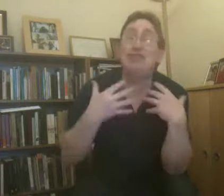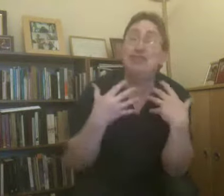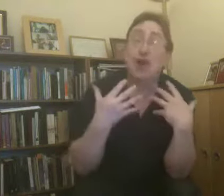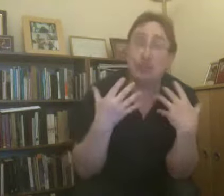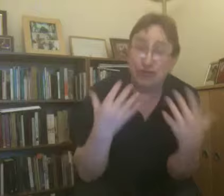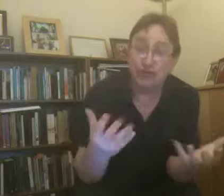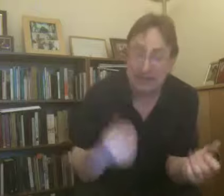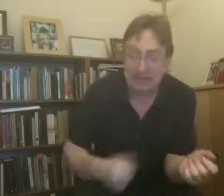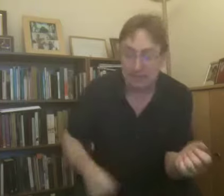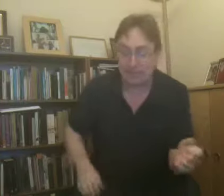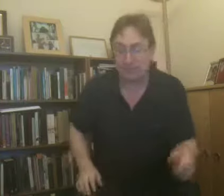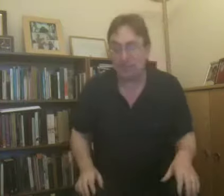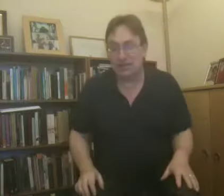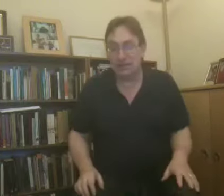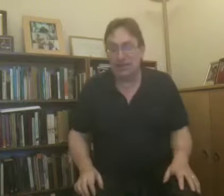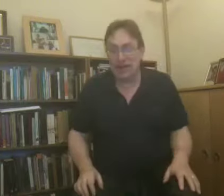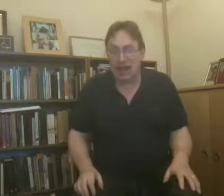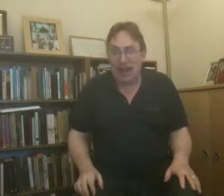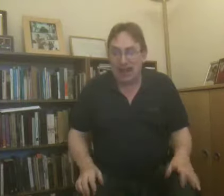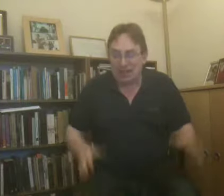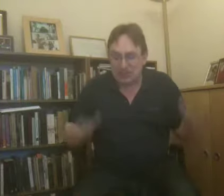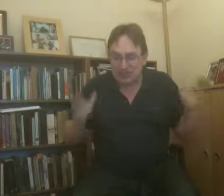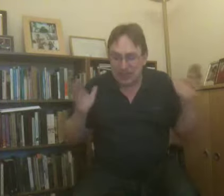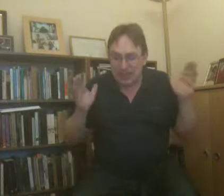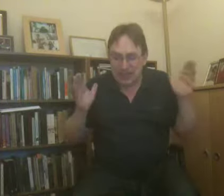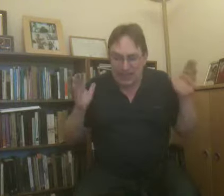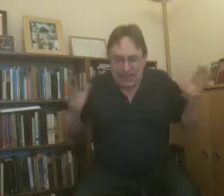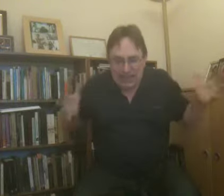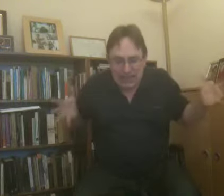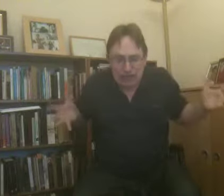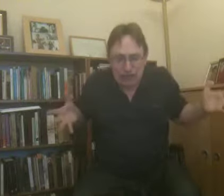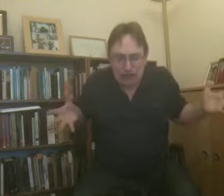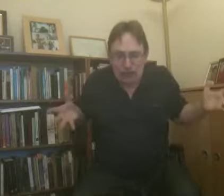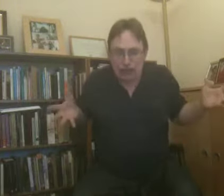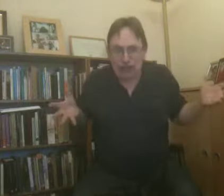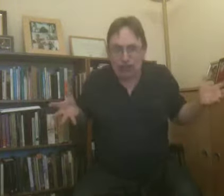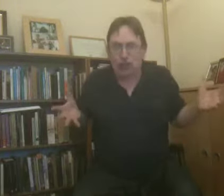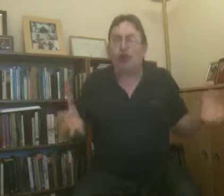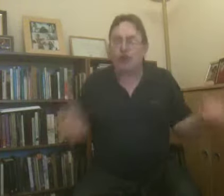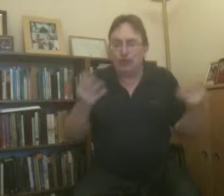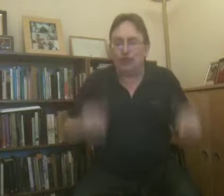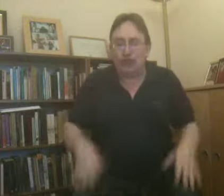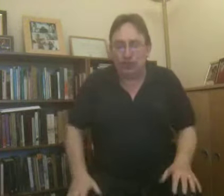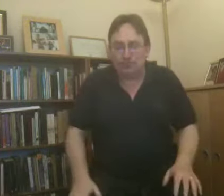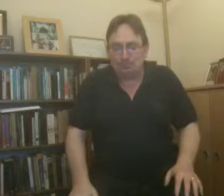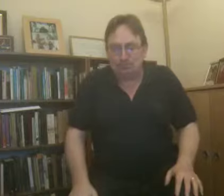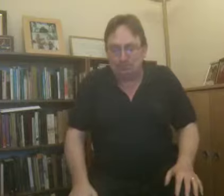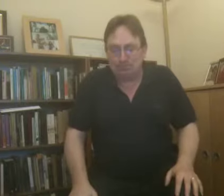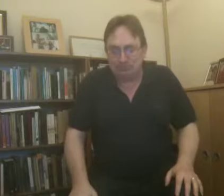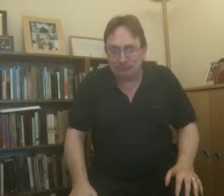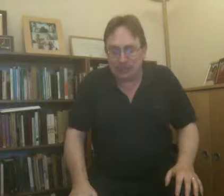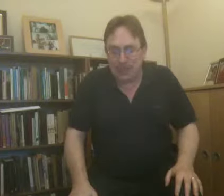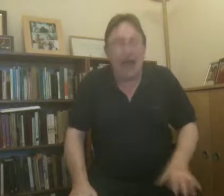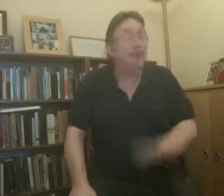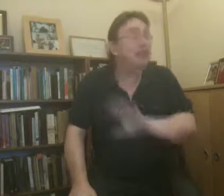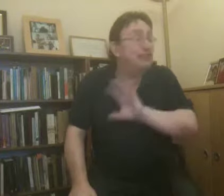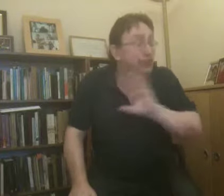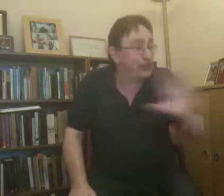you received? And he calls to her and